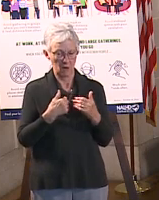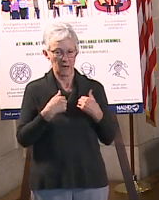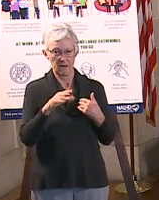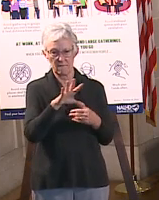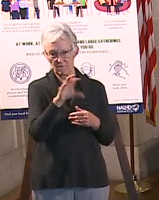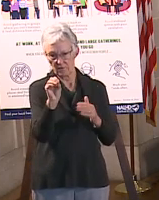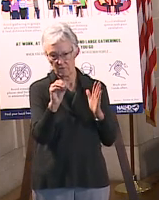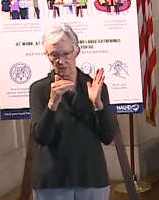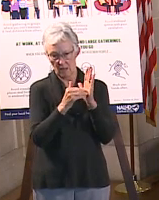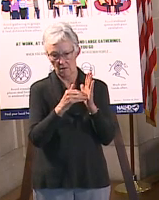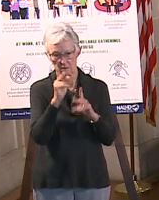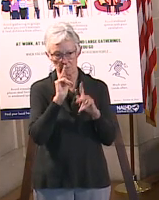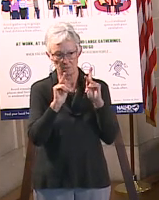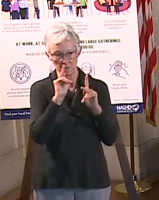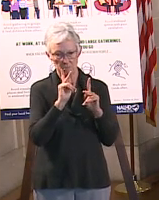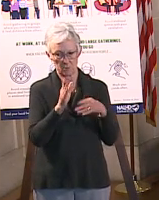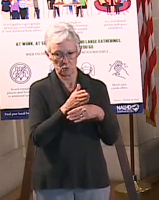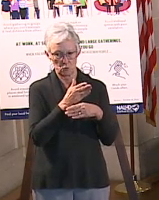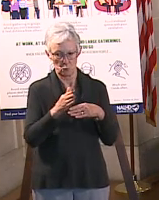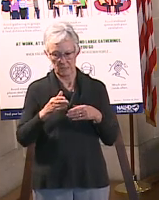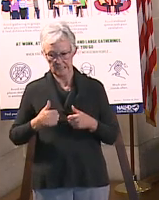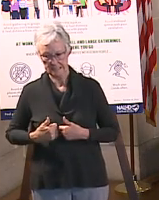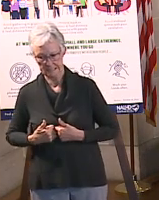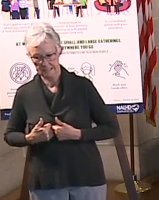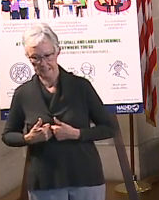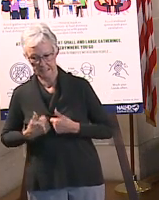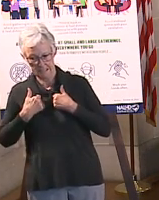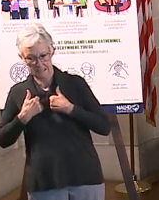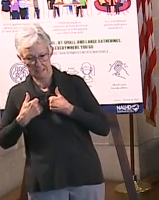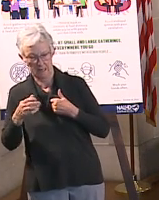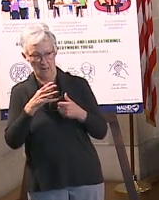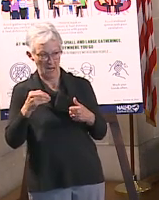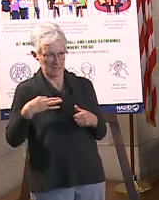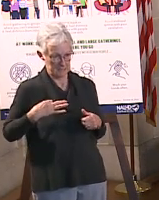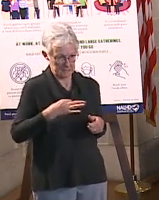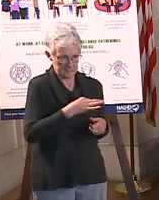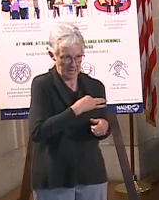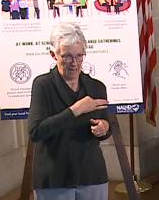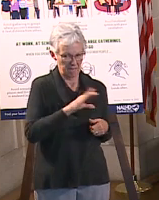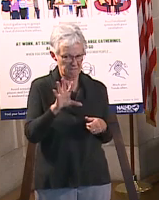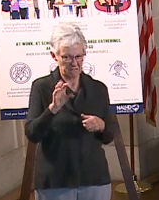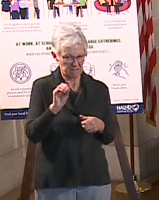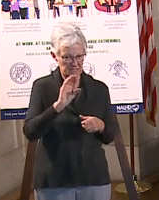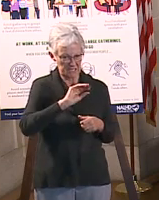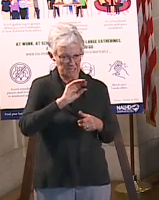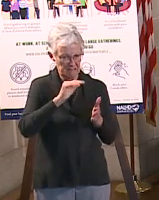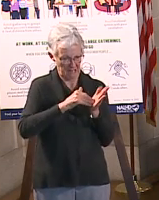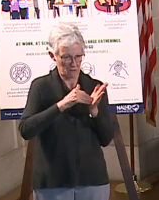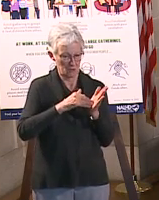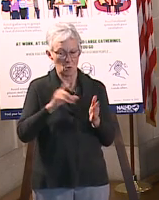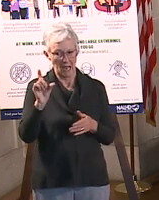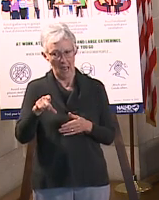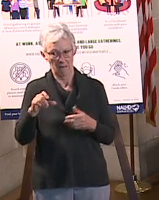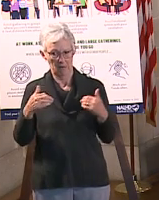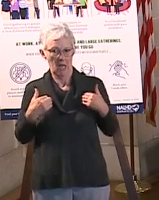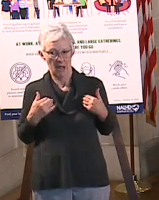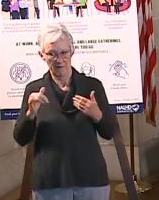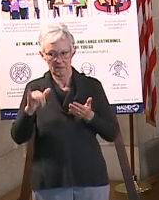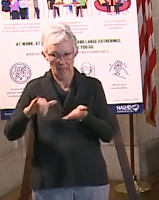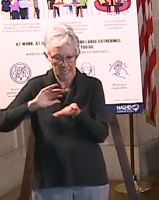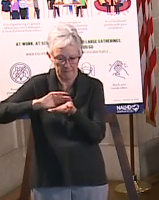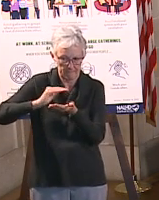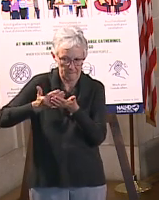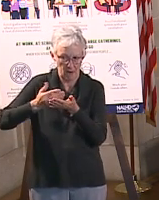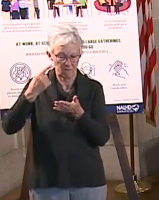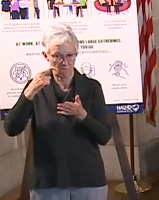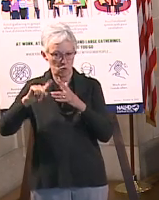and residents that we're going to be in this program, so we have to save up roughly that amount to get started on it. The federal government